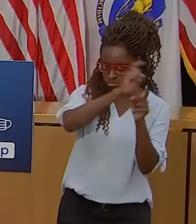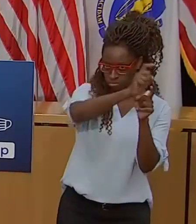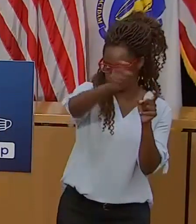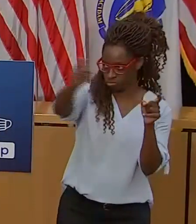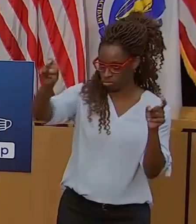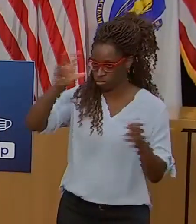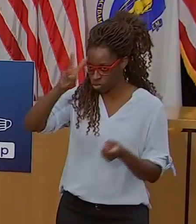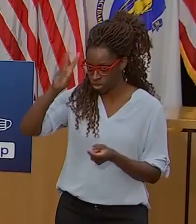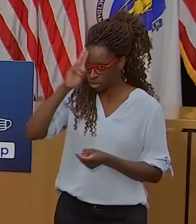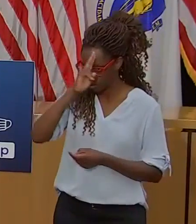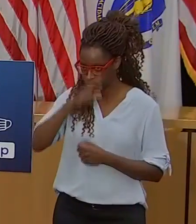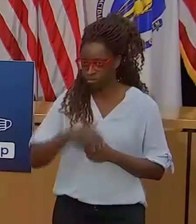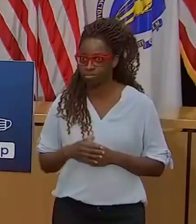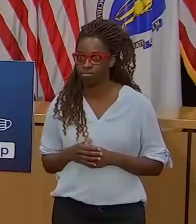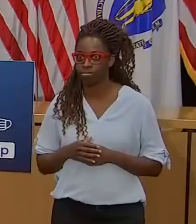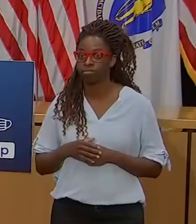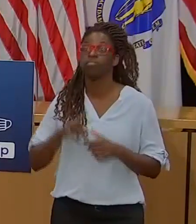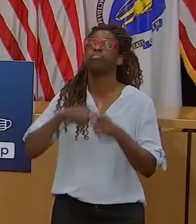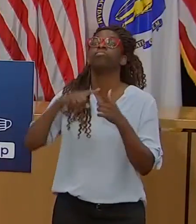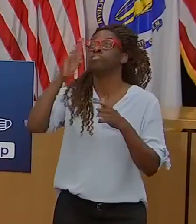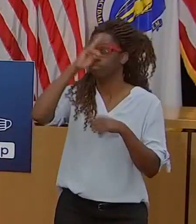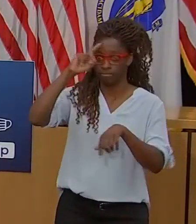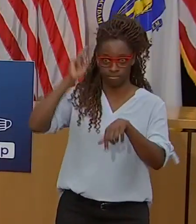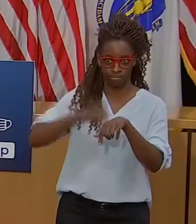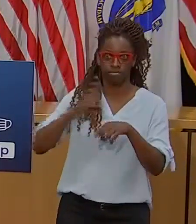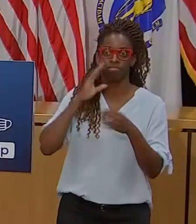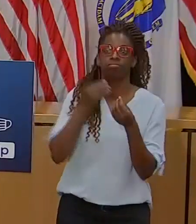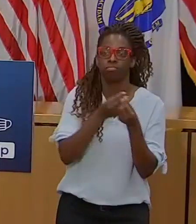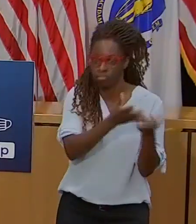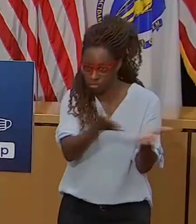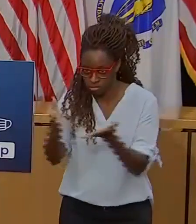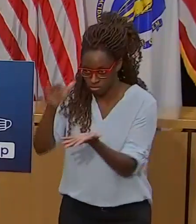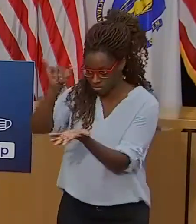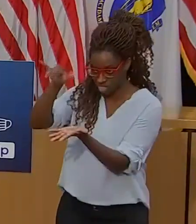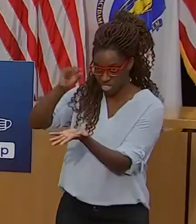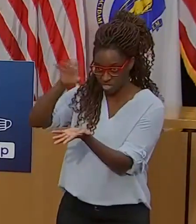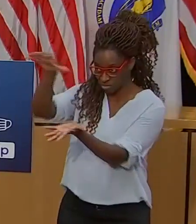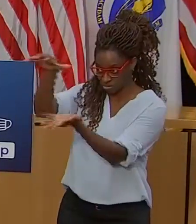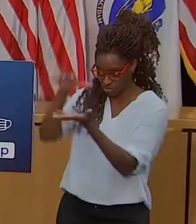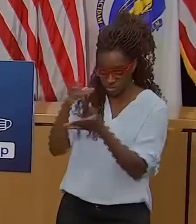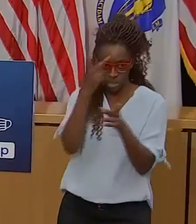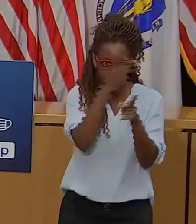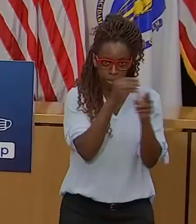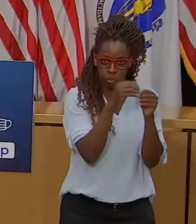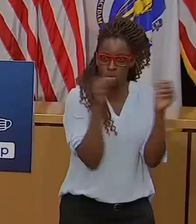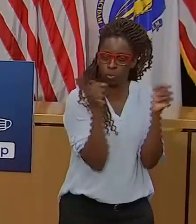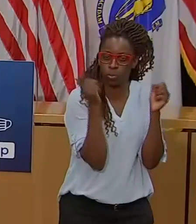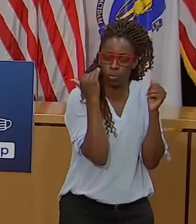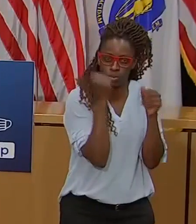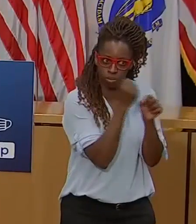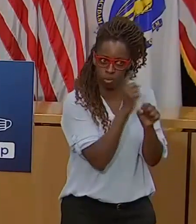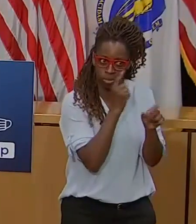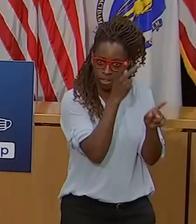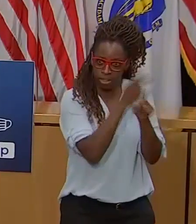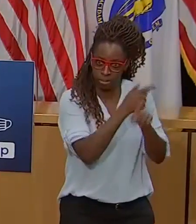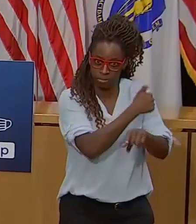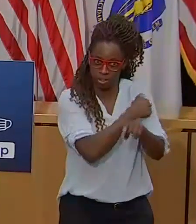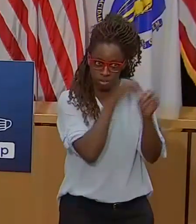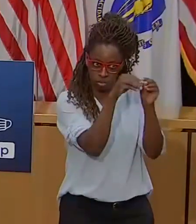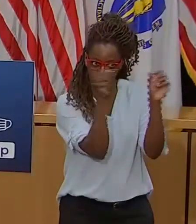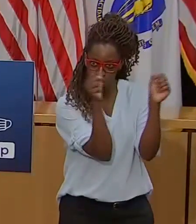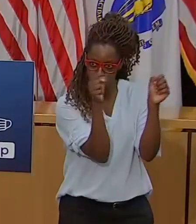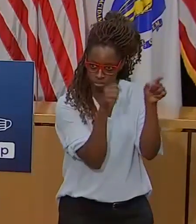shipments will have access to the ultra-cold storage or dry ice required to store the vaccine. Massachusetts plans